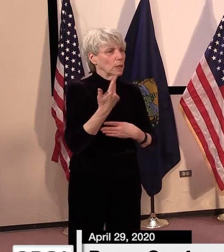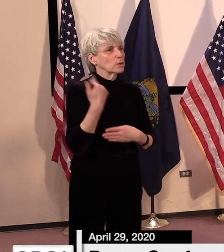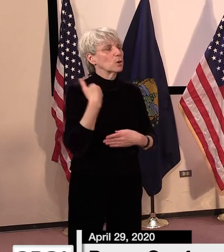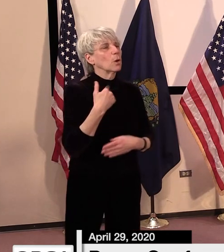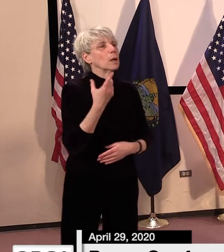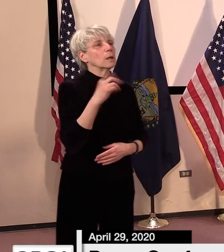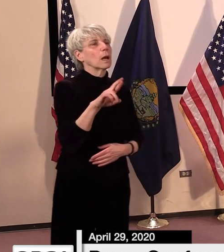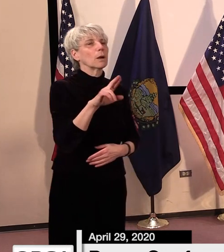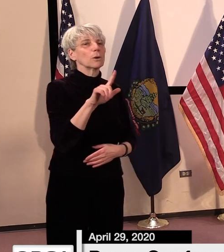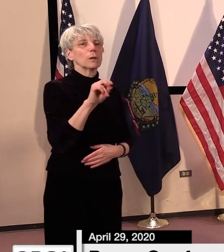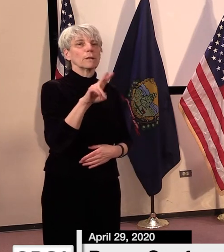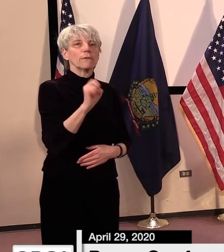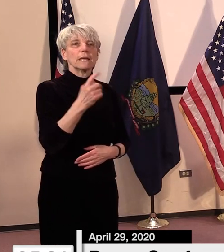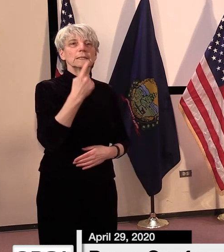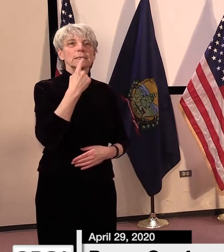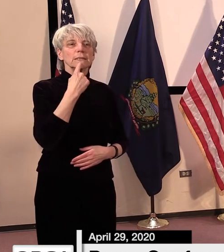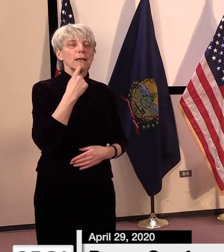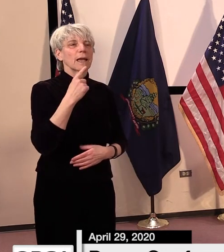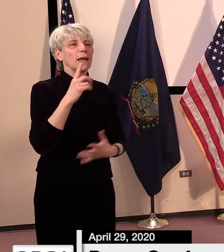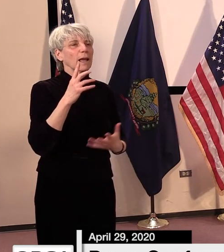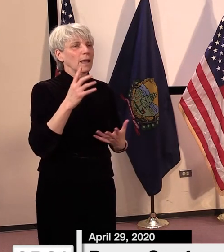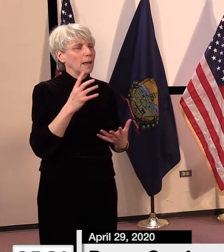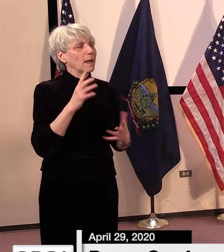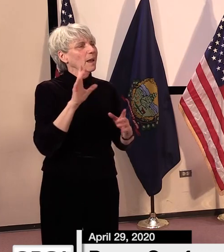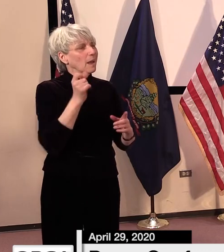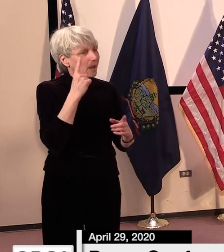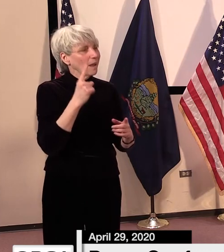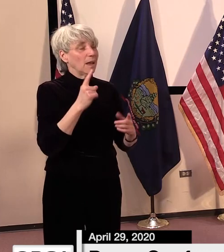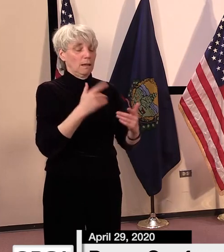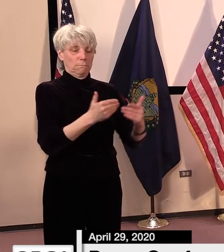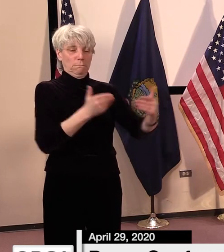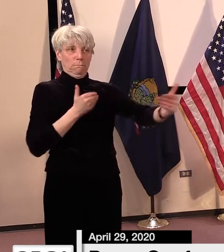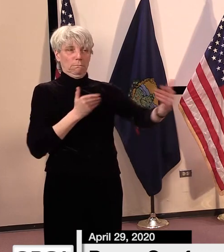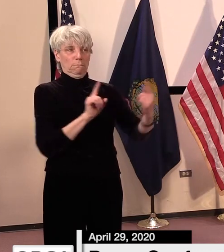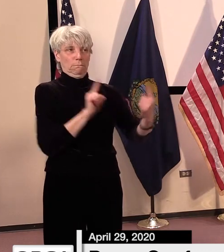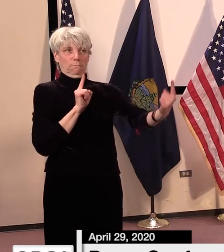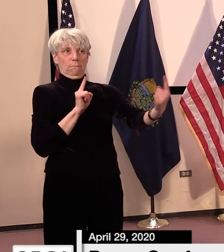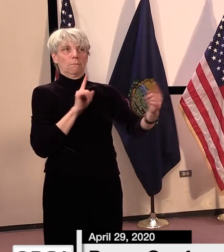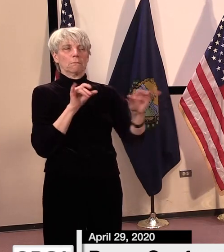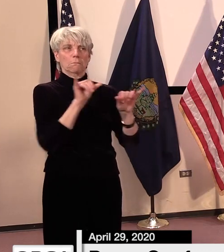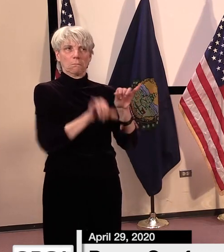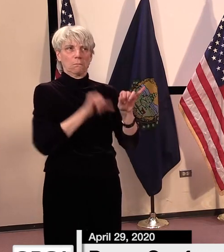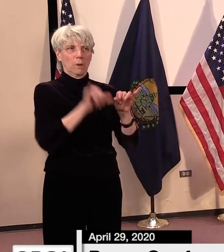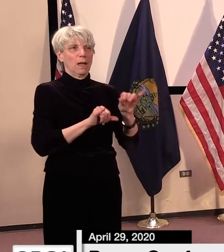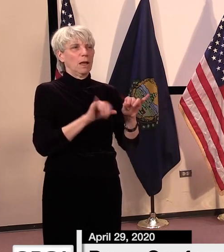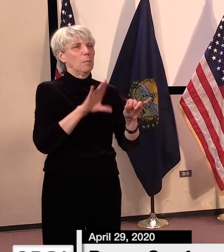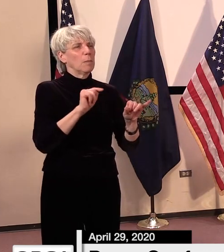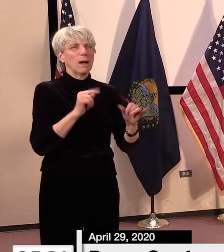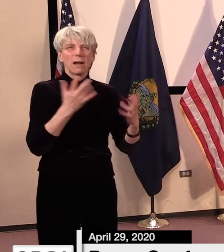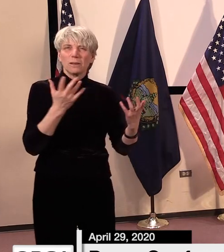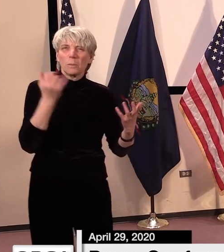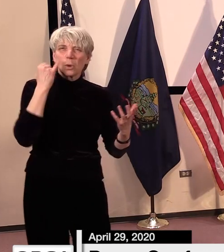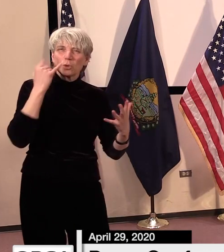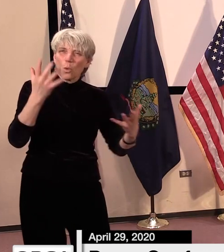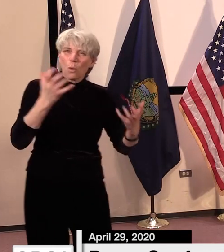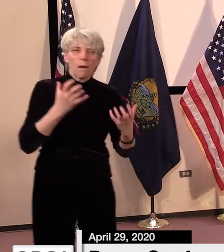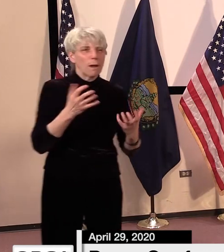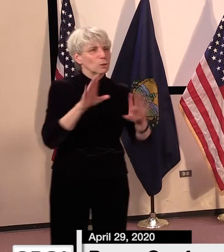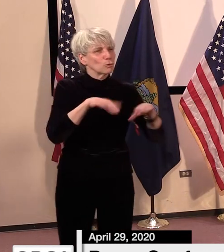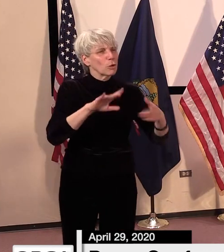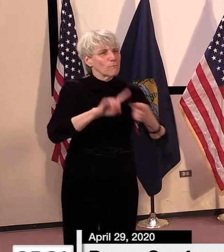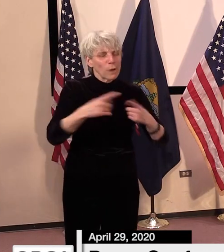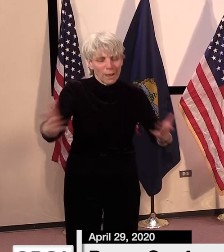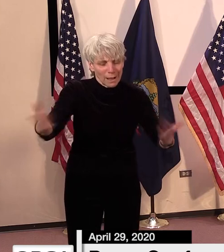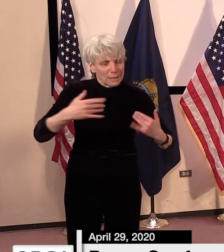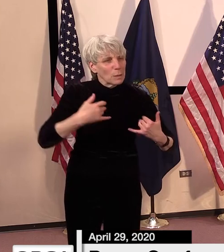would consider normal gatherings again? You know, things like having friends over for barbecues as the weather gets nicer, or the kids' friends over for play dates. Is